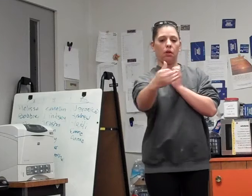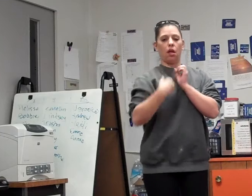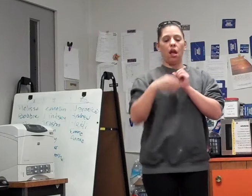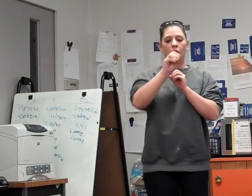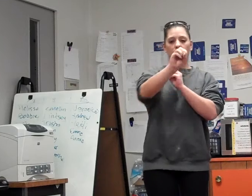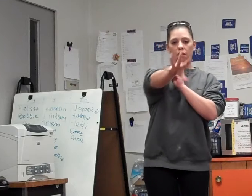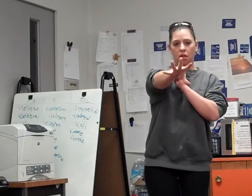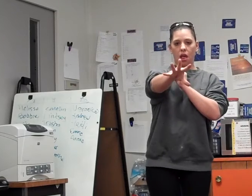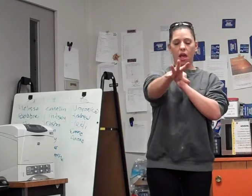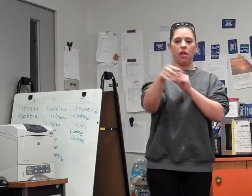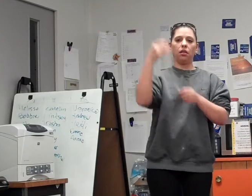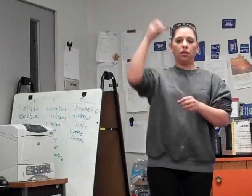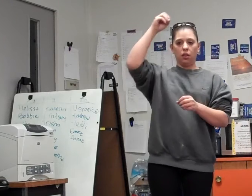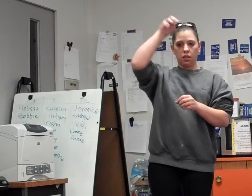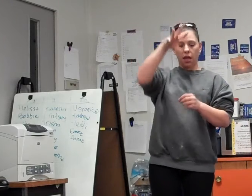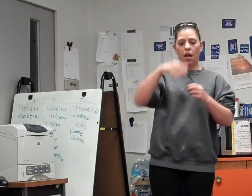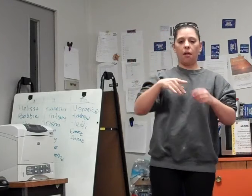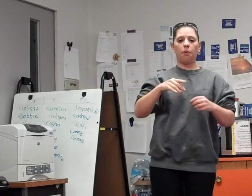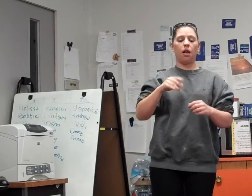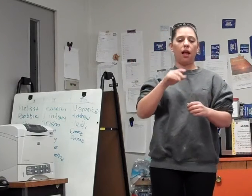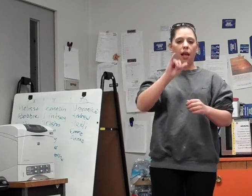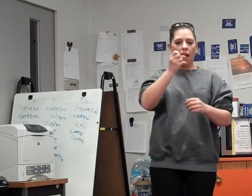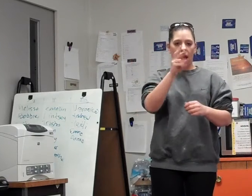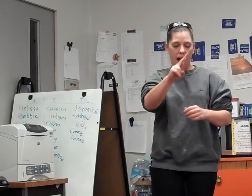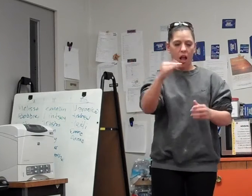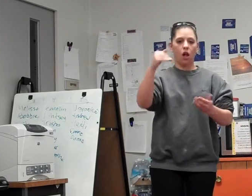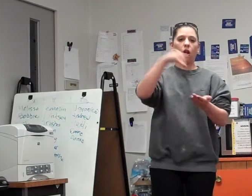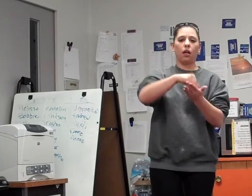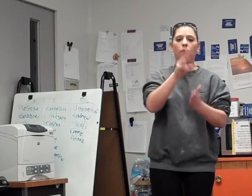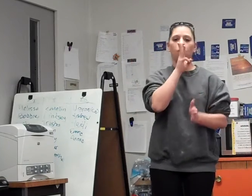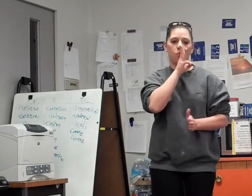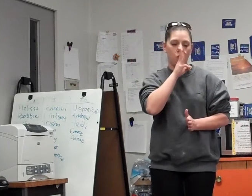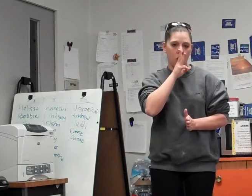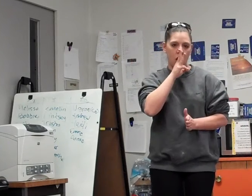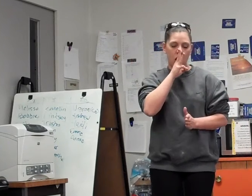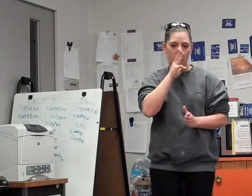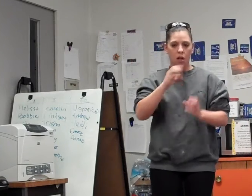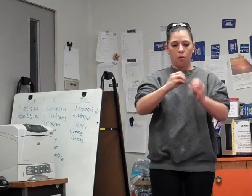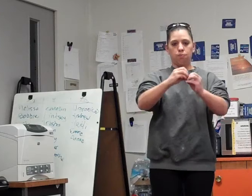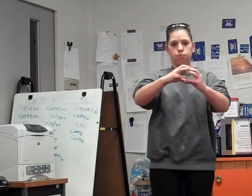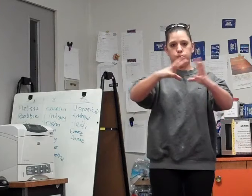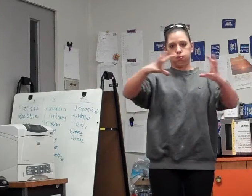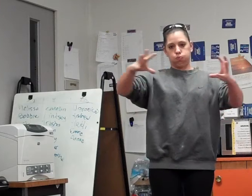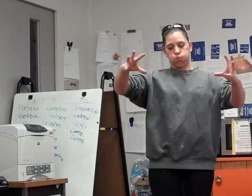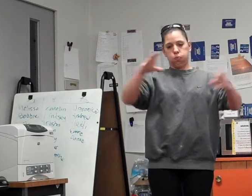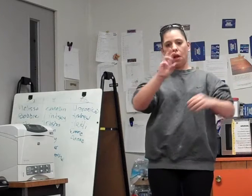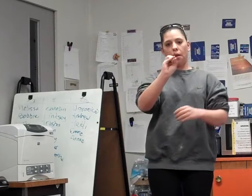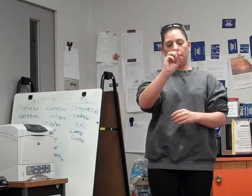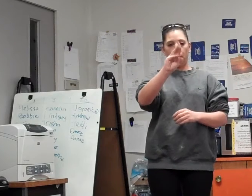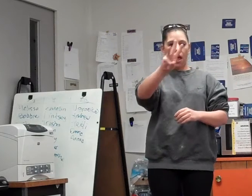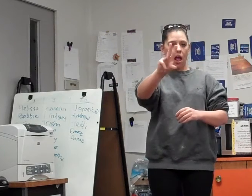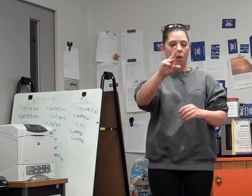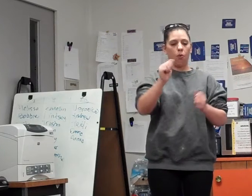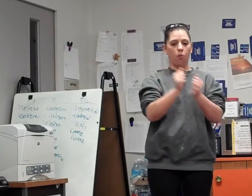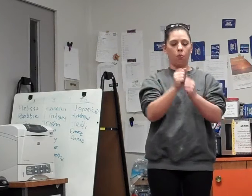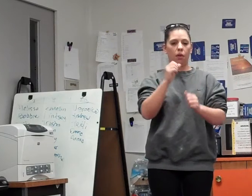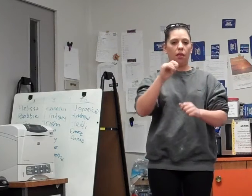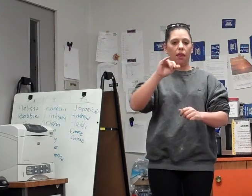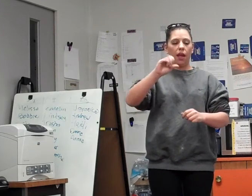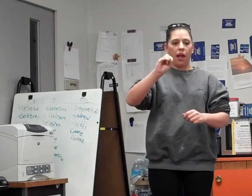camera, air, and water. So they puff up the bowel with the air, they go through with the scope, and if they come